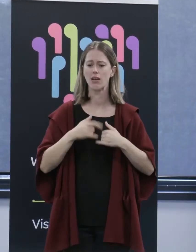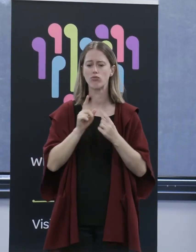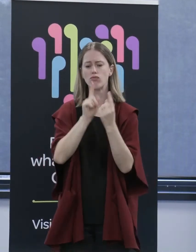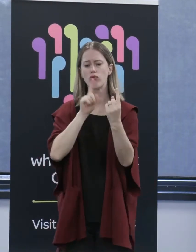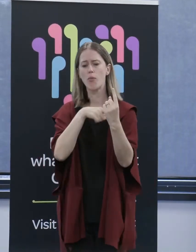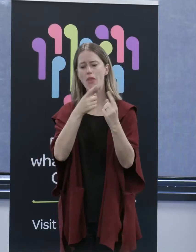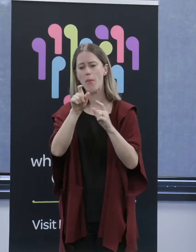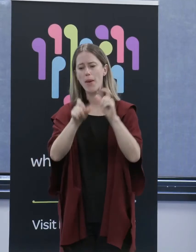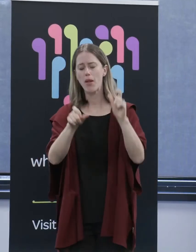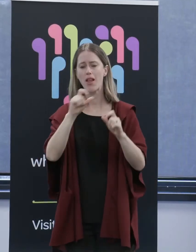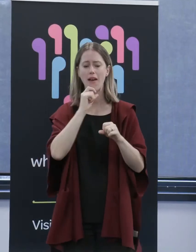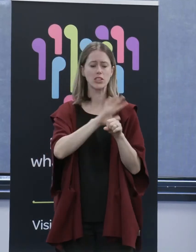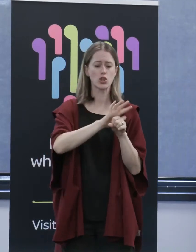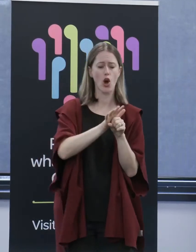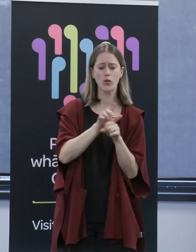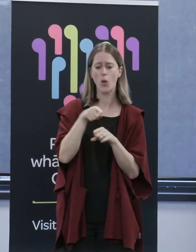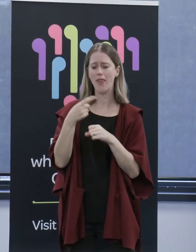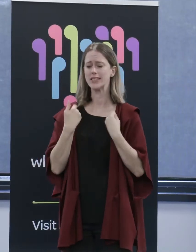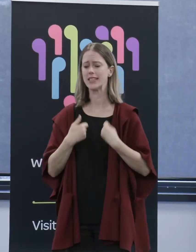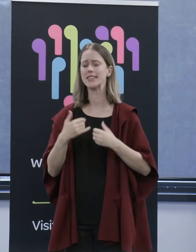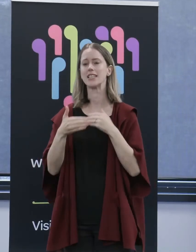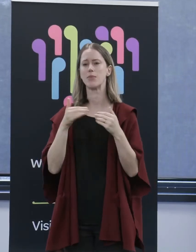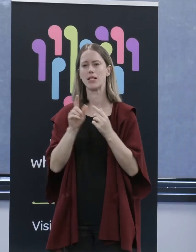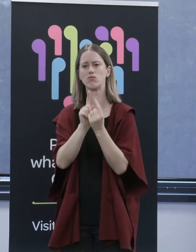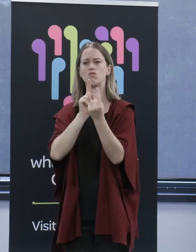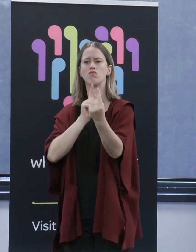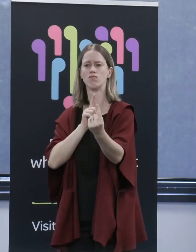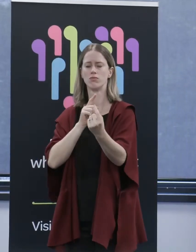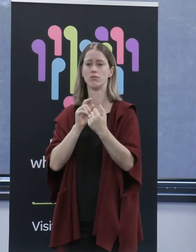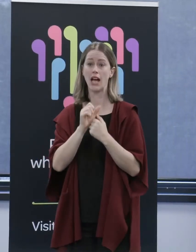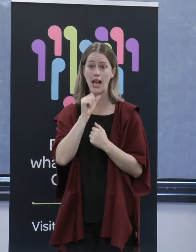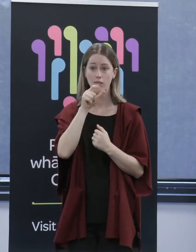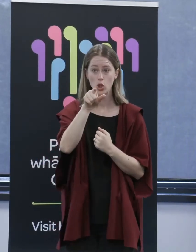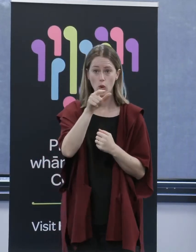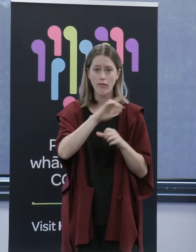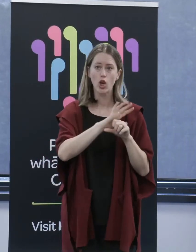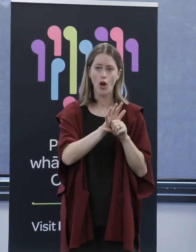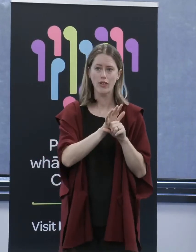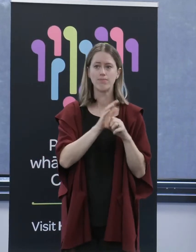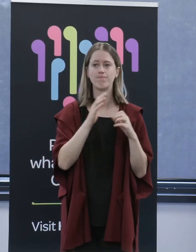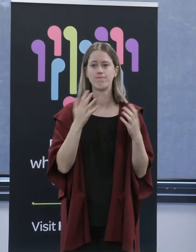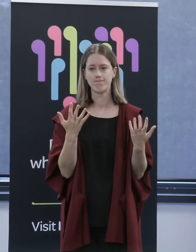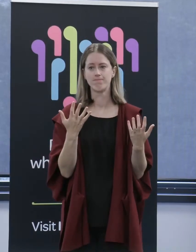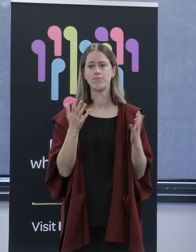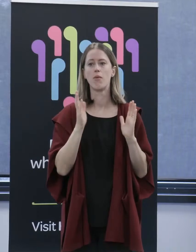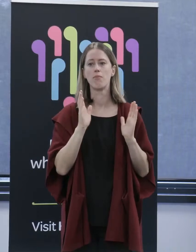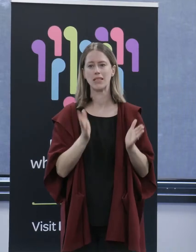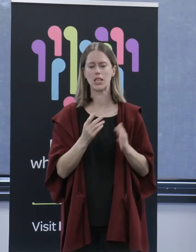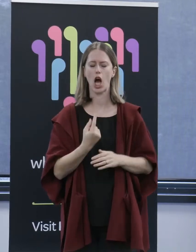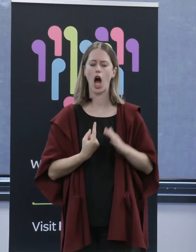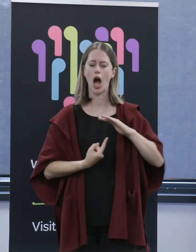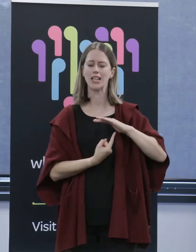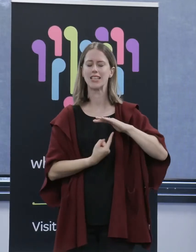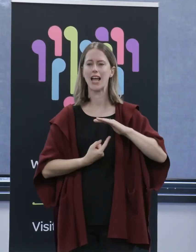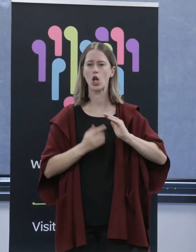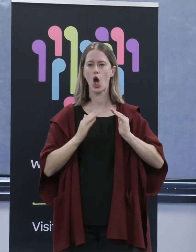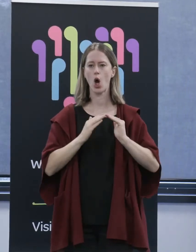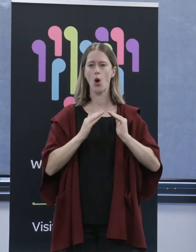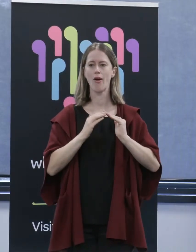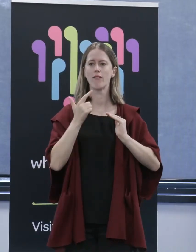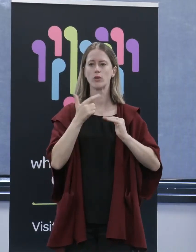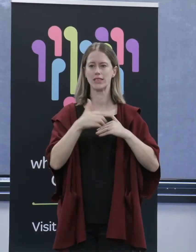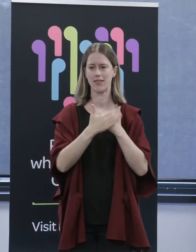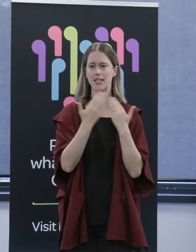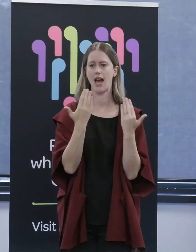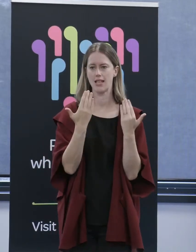others, whether you have COVID or not. Of course, if you do have COVID, then you're still required to isolate for 7 days